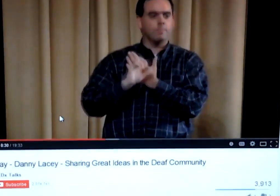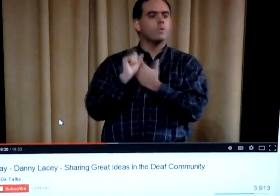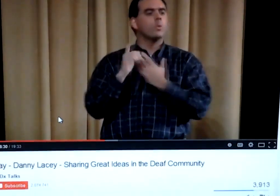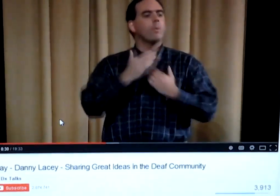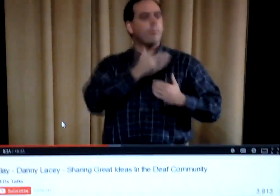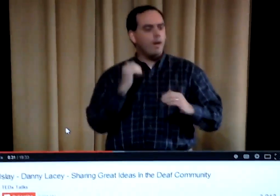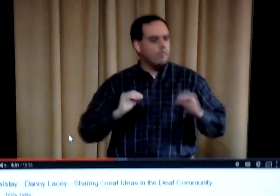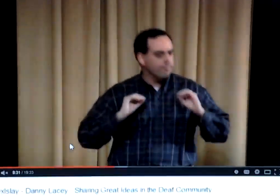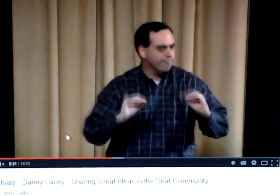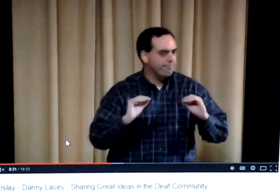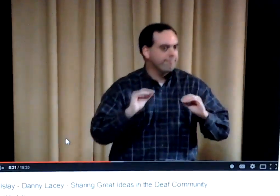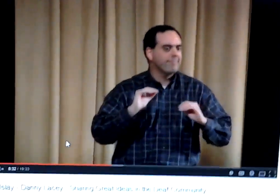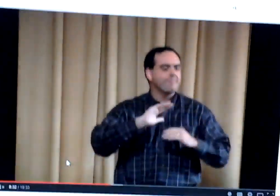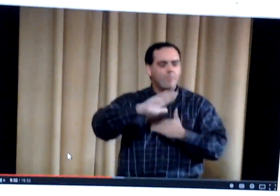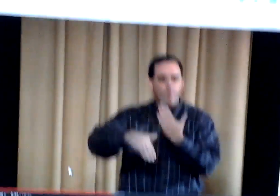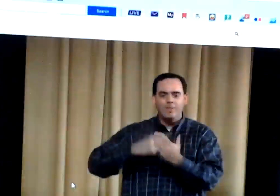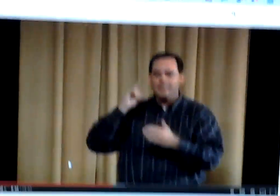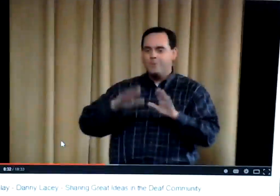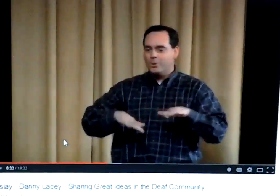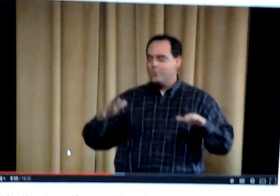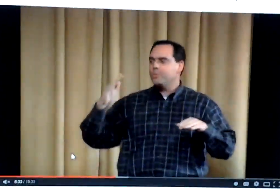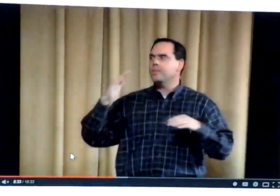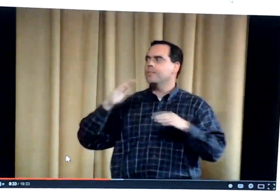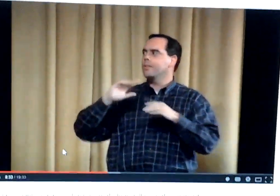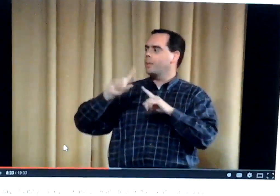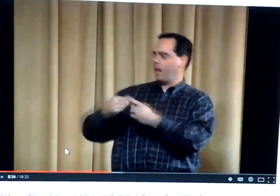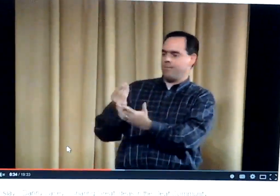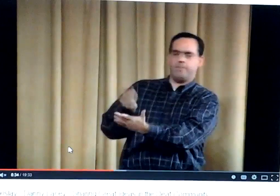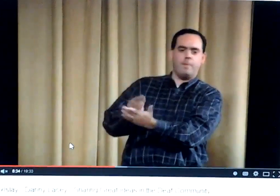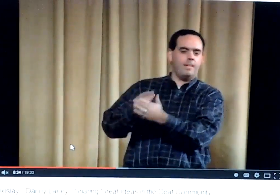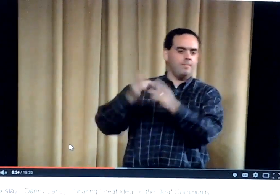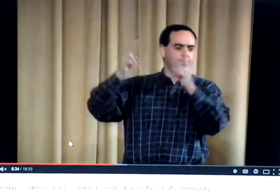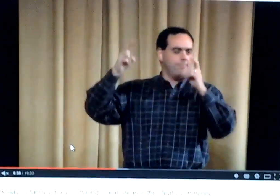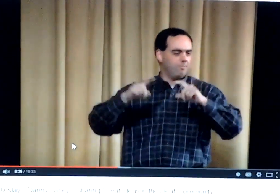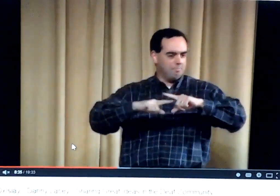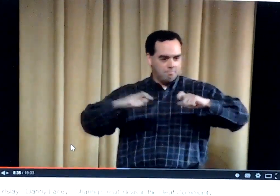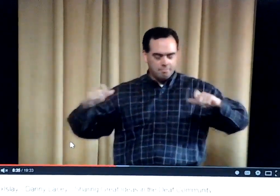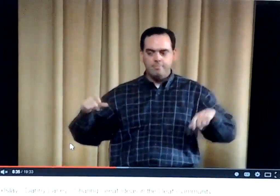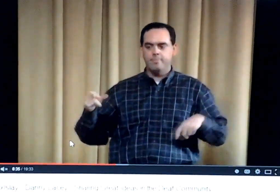So, before there was set up a financial literacy for kids,